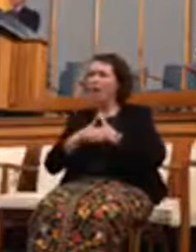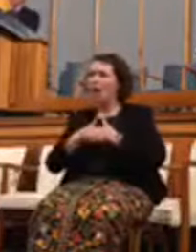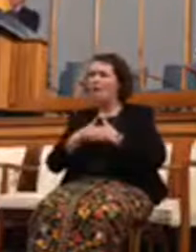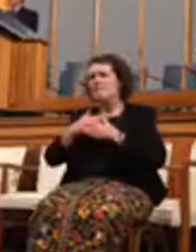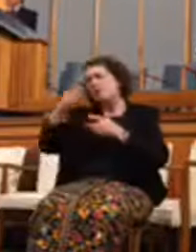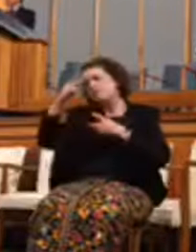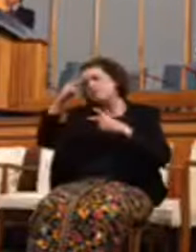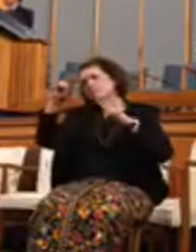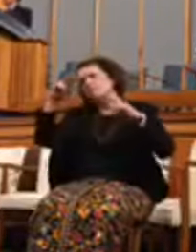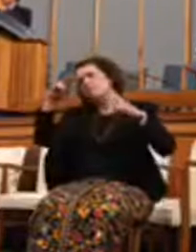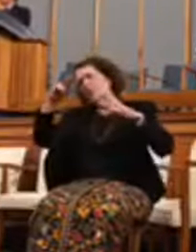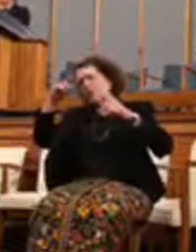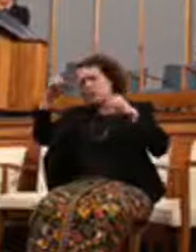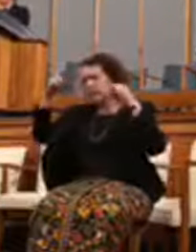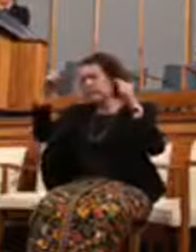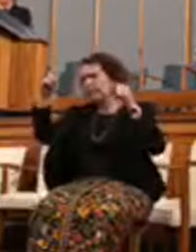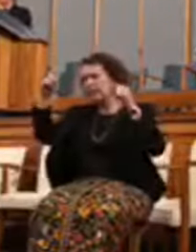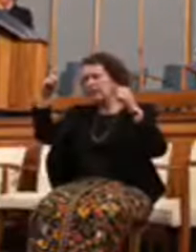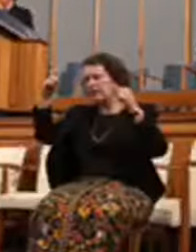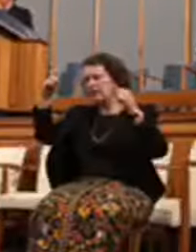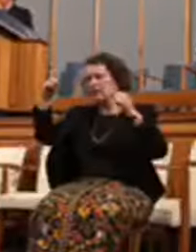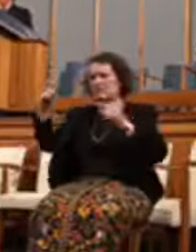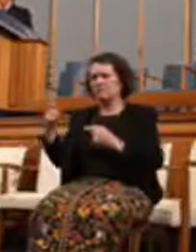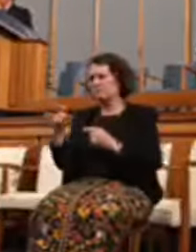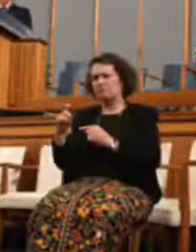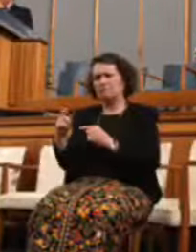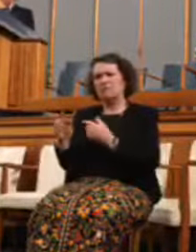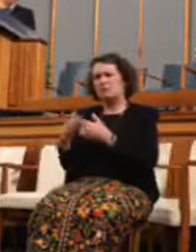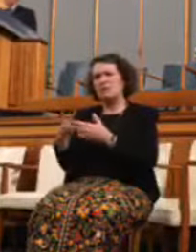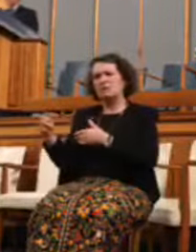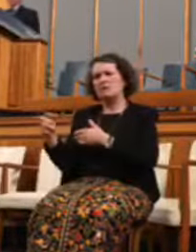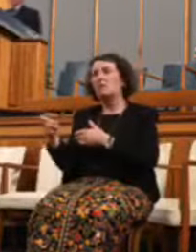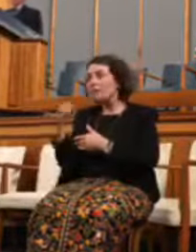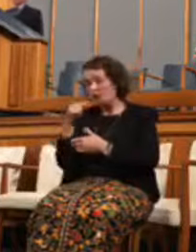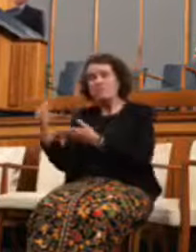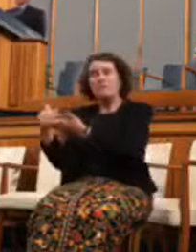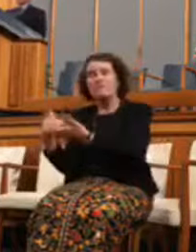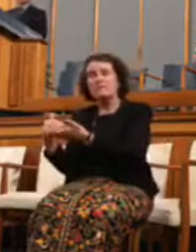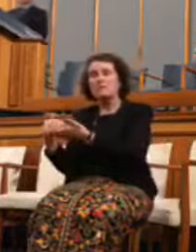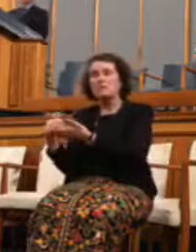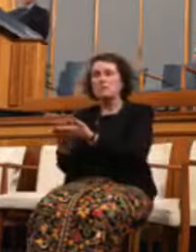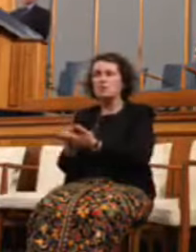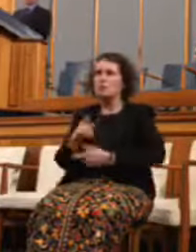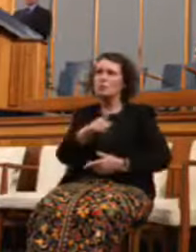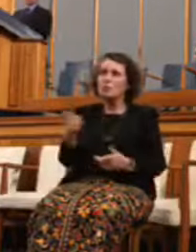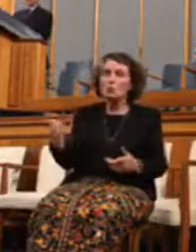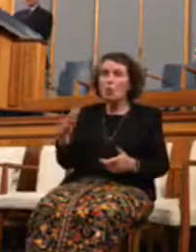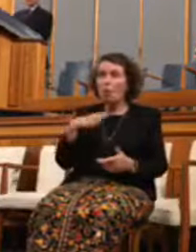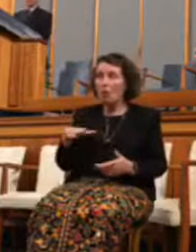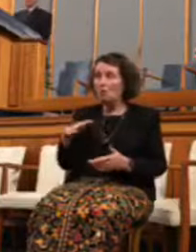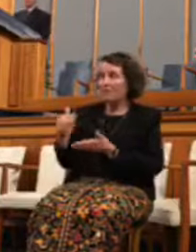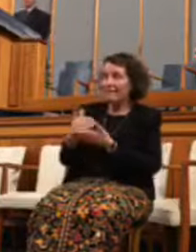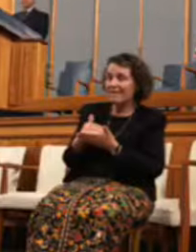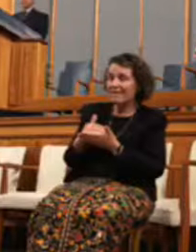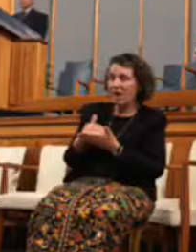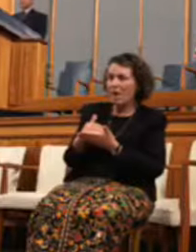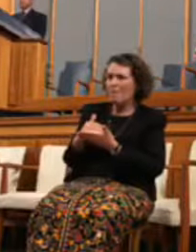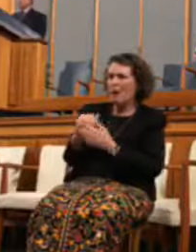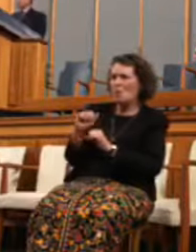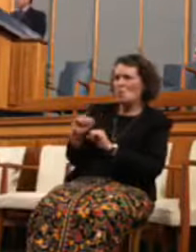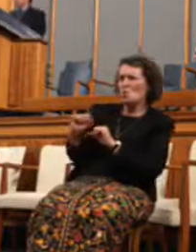saved. What stops you from coming to the Lord tonight? Is it pride? Is it arrogance? Is it foolishness? Is it